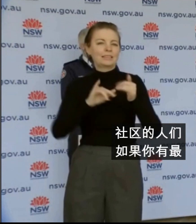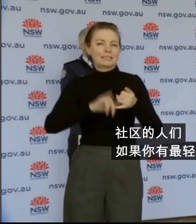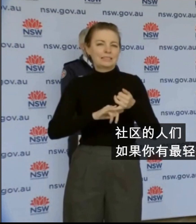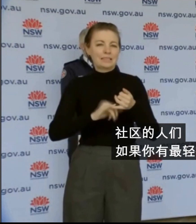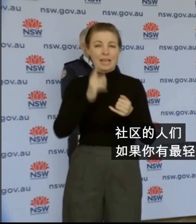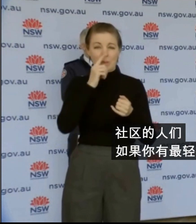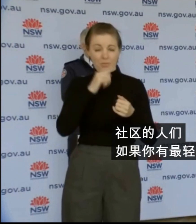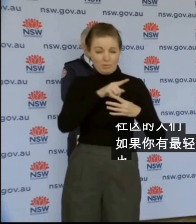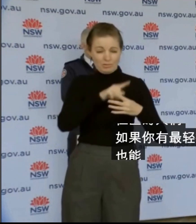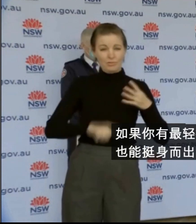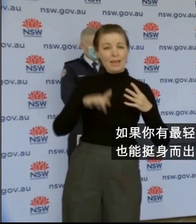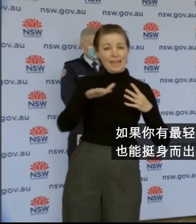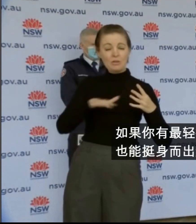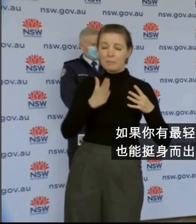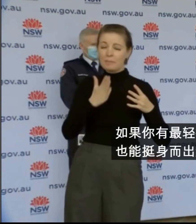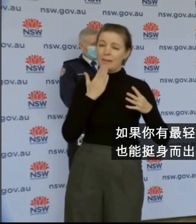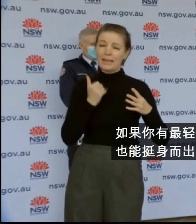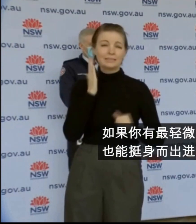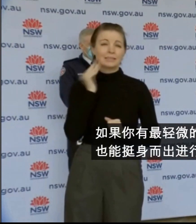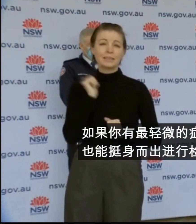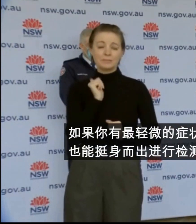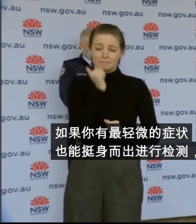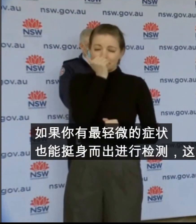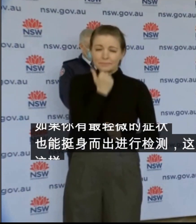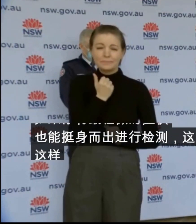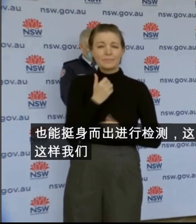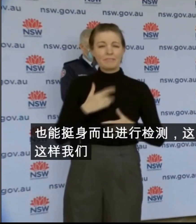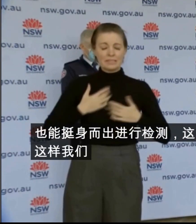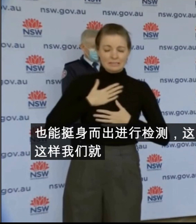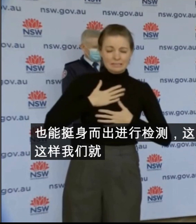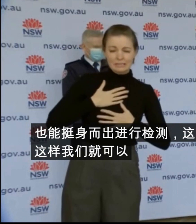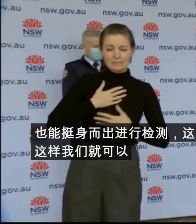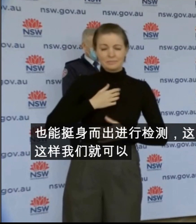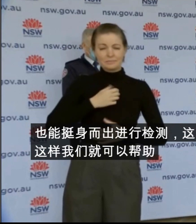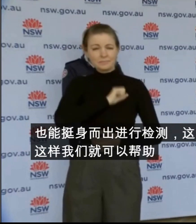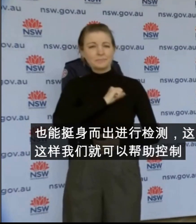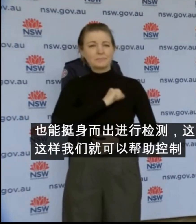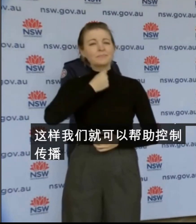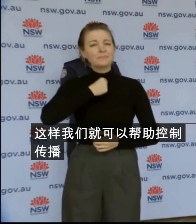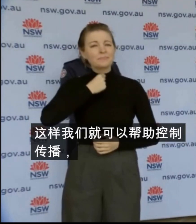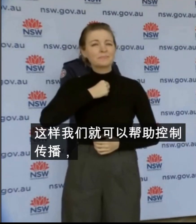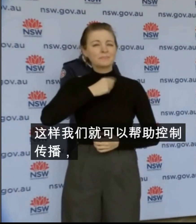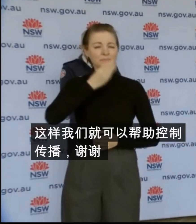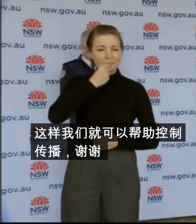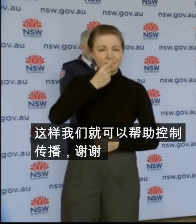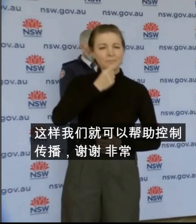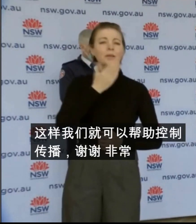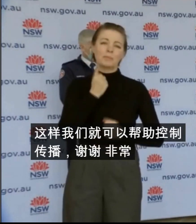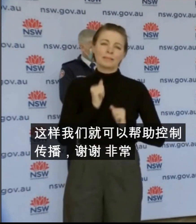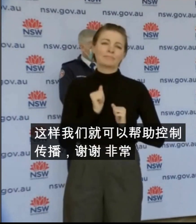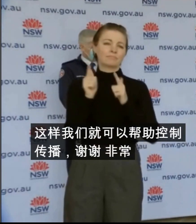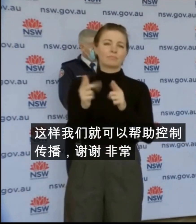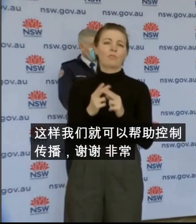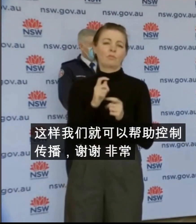even the mildest of symptoms. It's just so important that we find cases in these areas so we can help control the spread. Thank you very